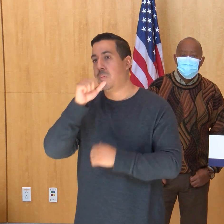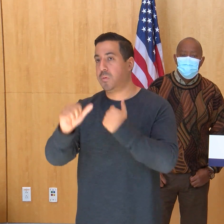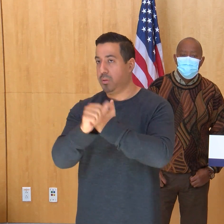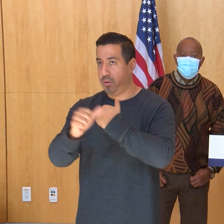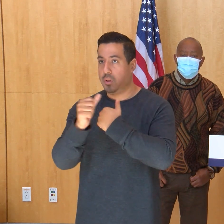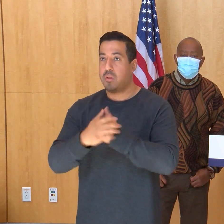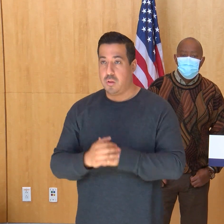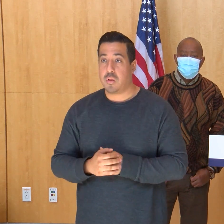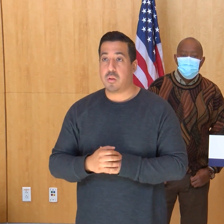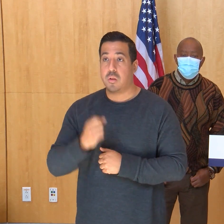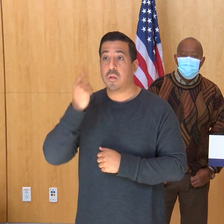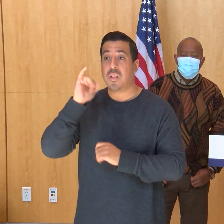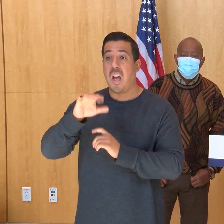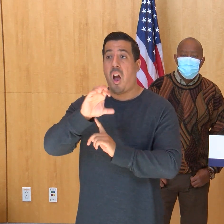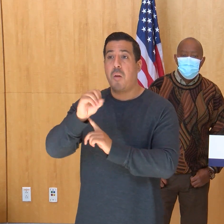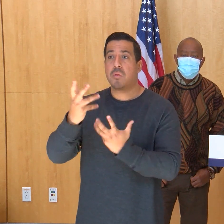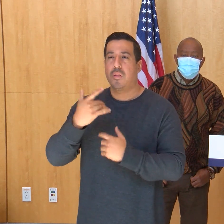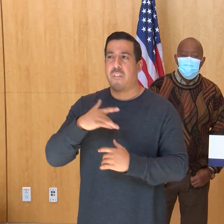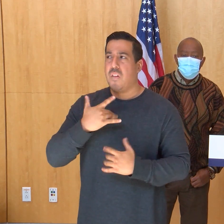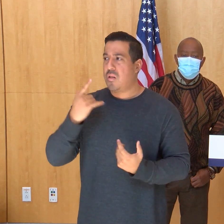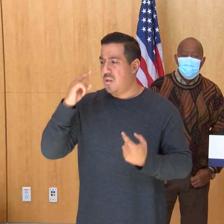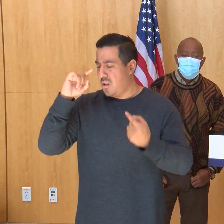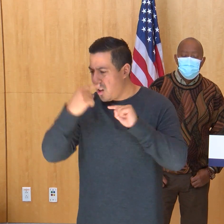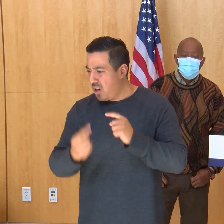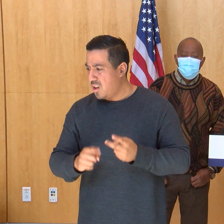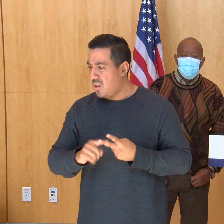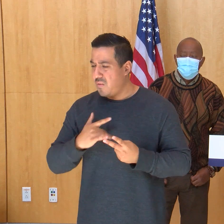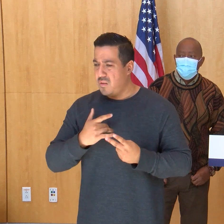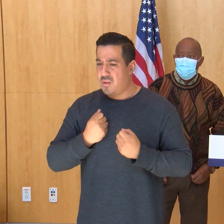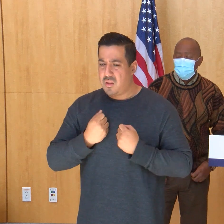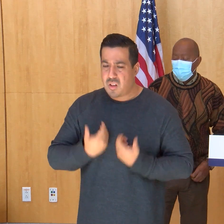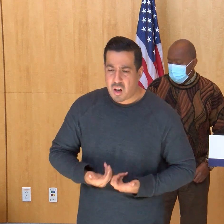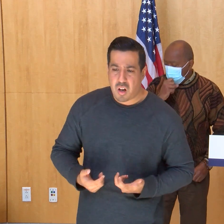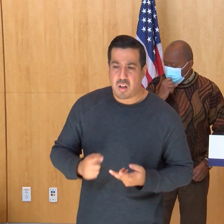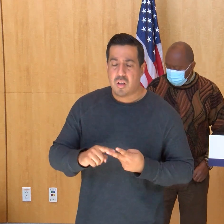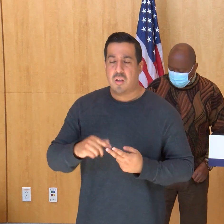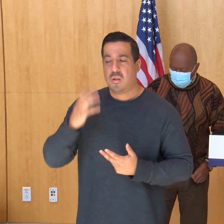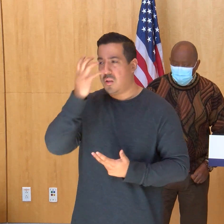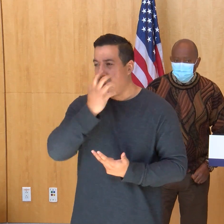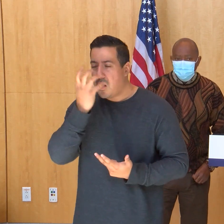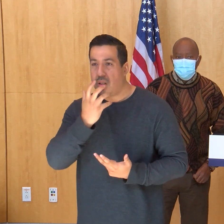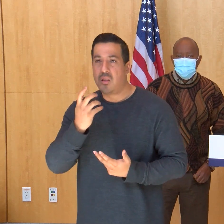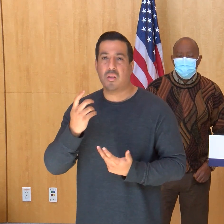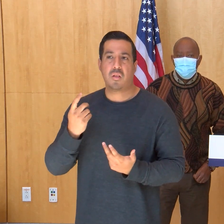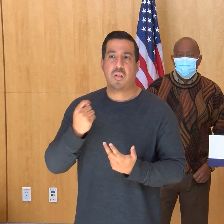and symptoms of carbon monoxide: headaches, fatigue, shortness of breath, nausea, dizziness, loss of consciousness.